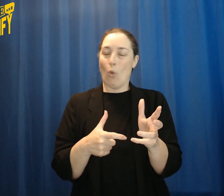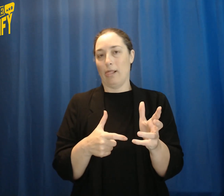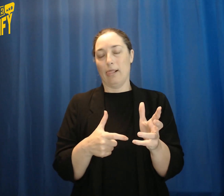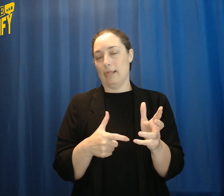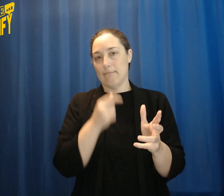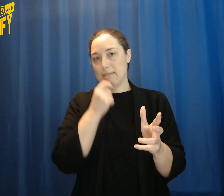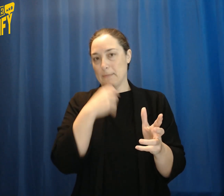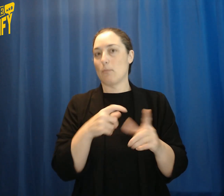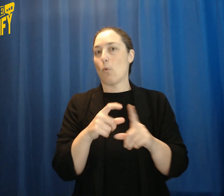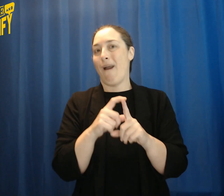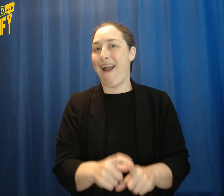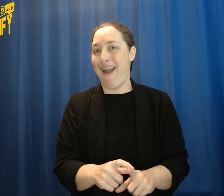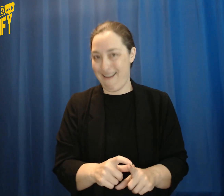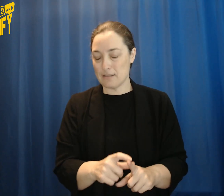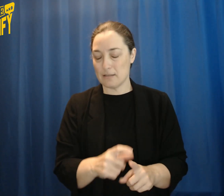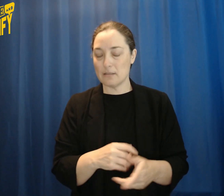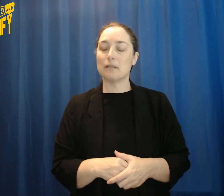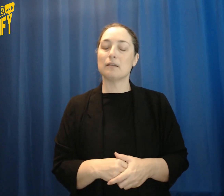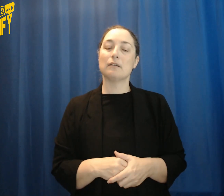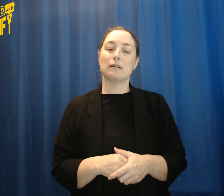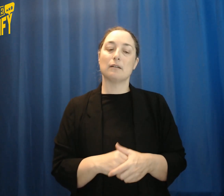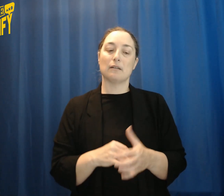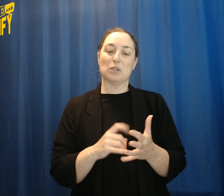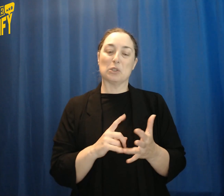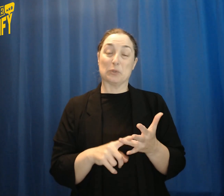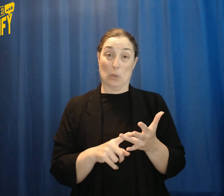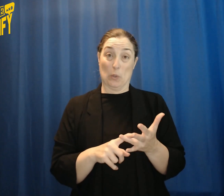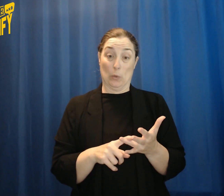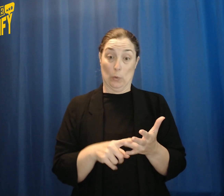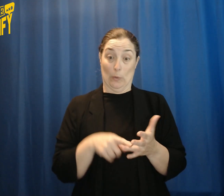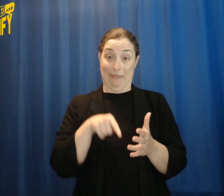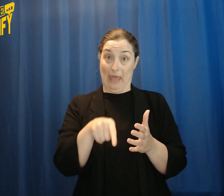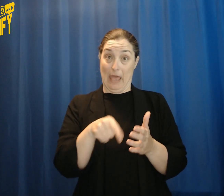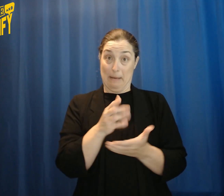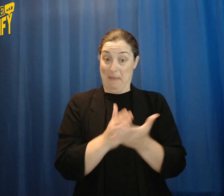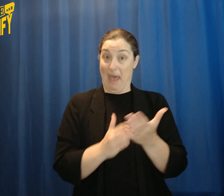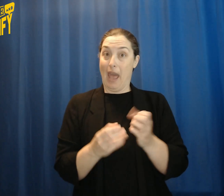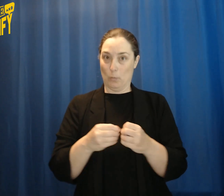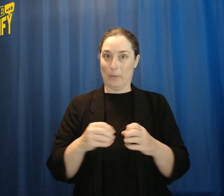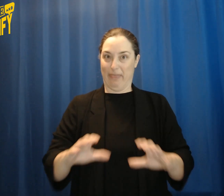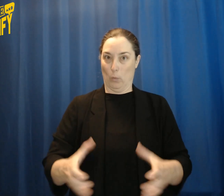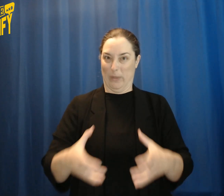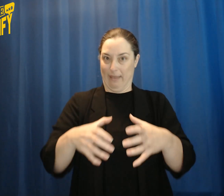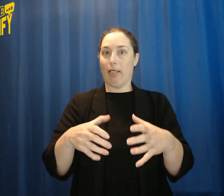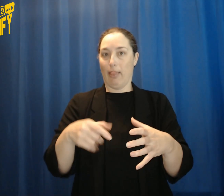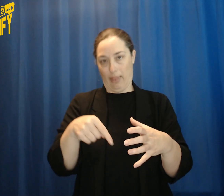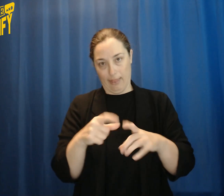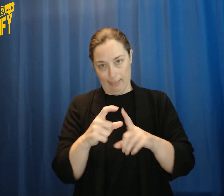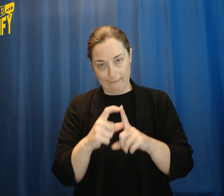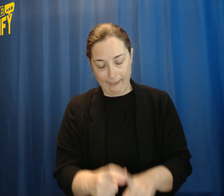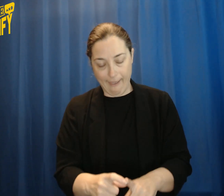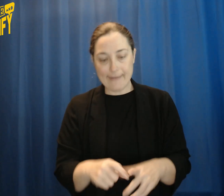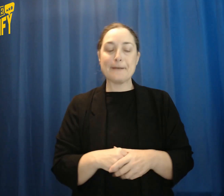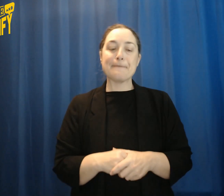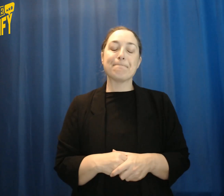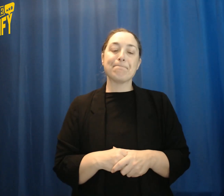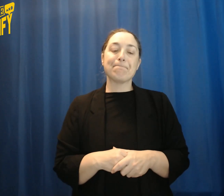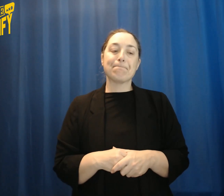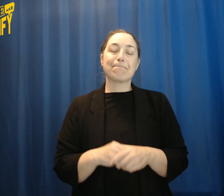So I would say I scraped through that section of making. And then we came to hand